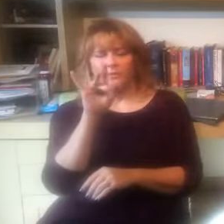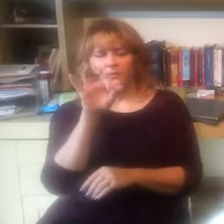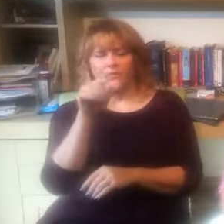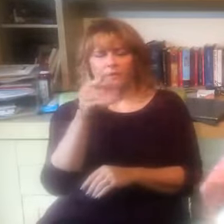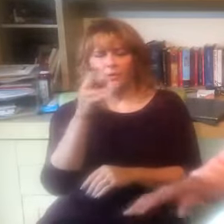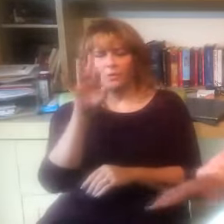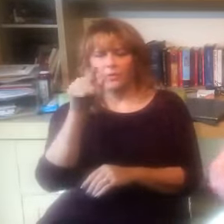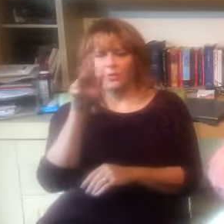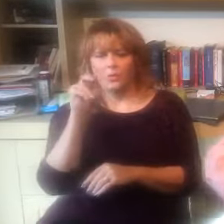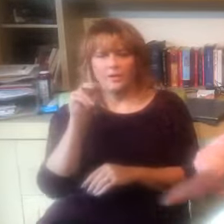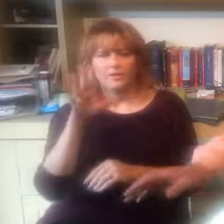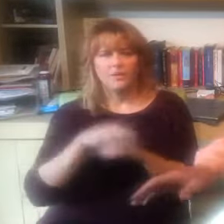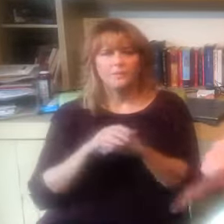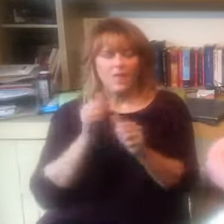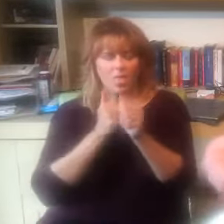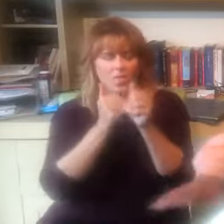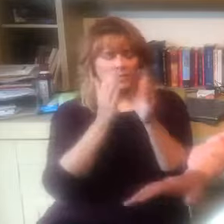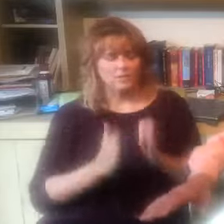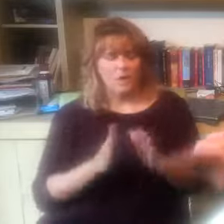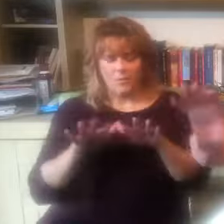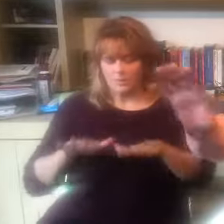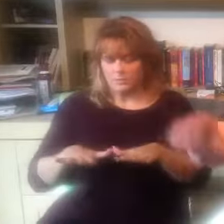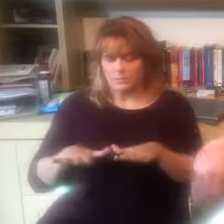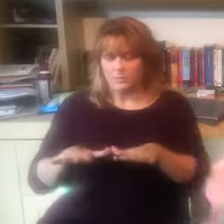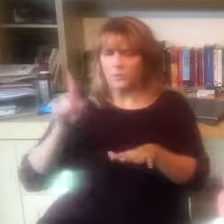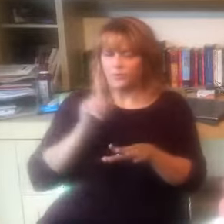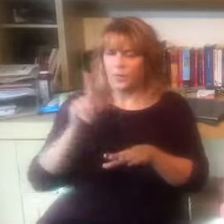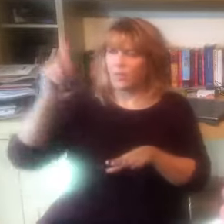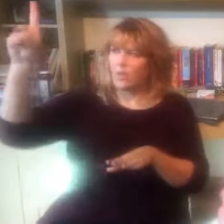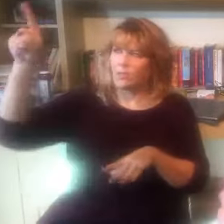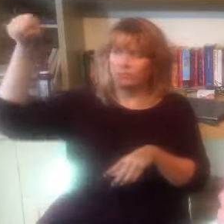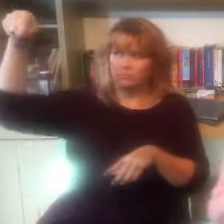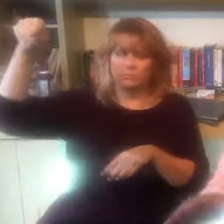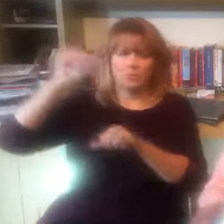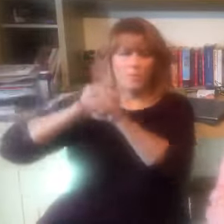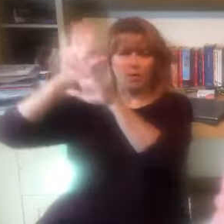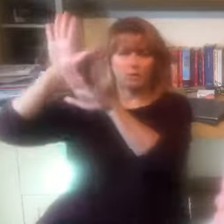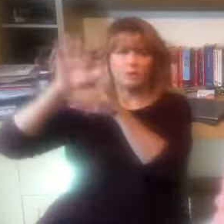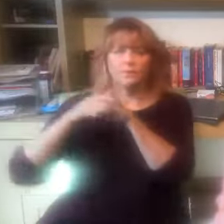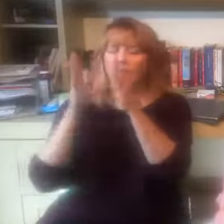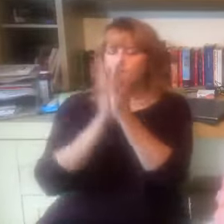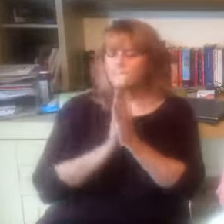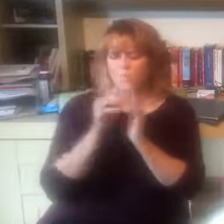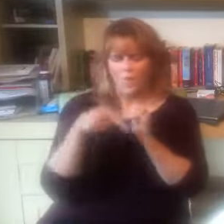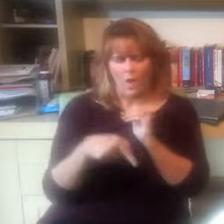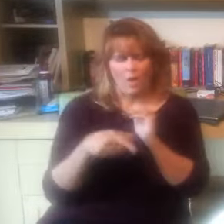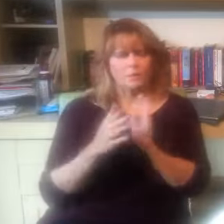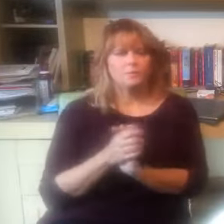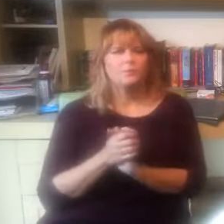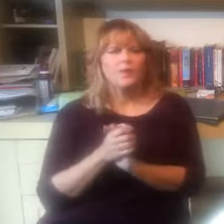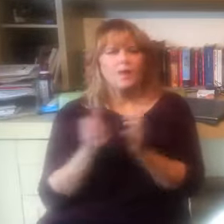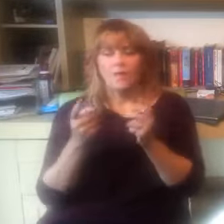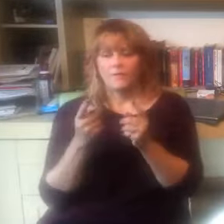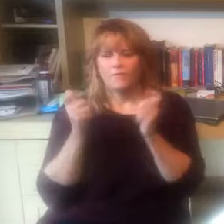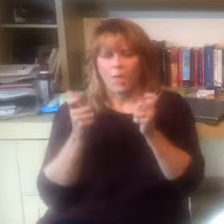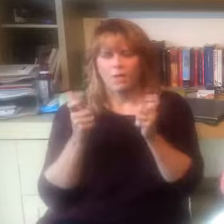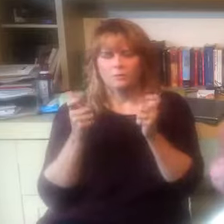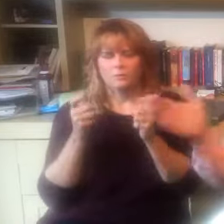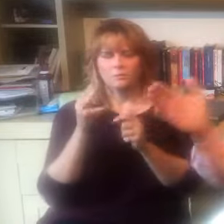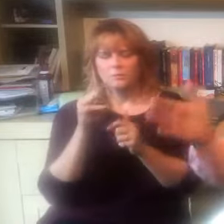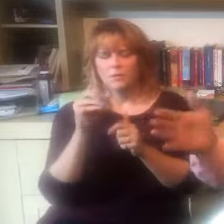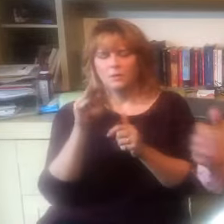to the mountain and his disciples stayed behind, but they could see him. And they were praying, and all of a sudden,